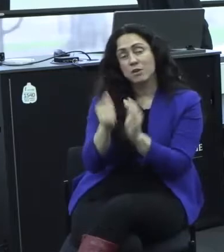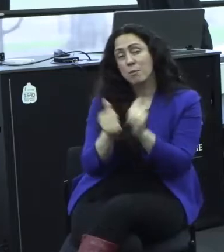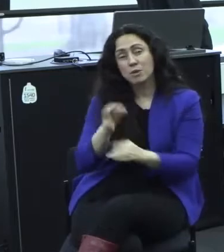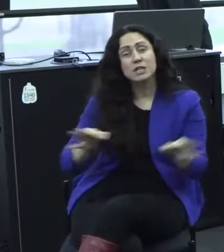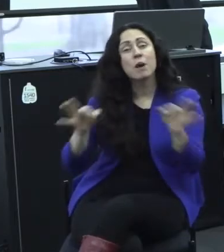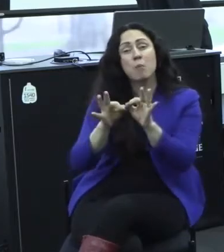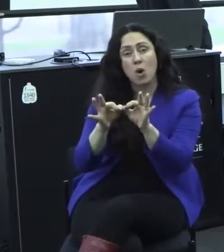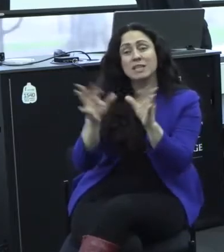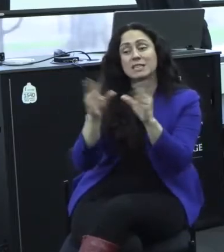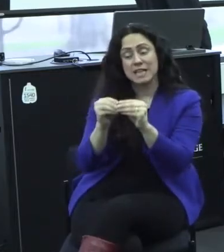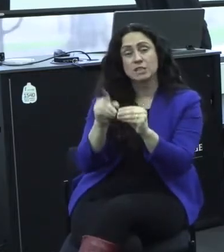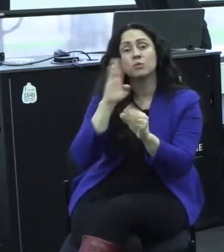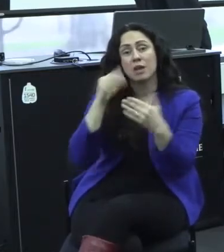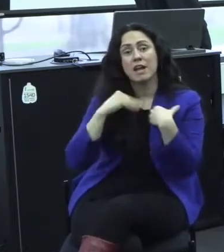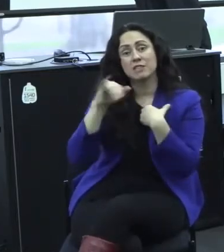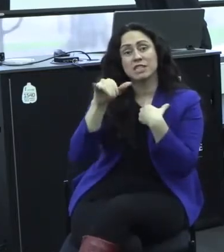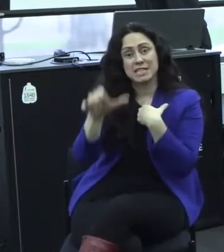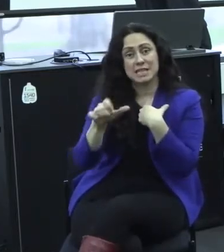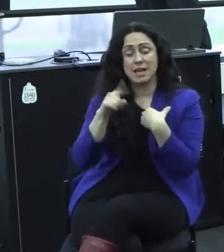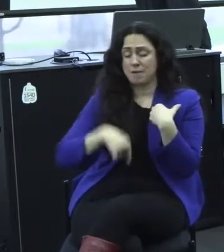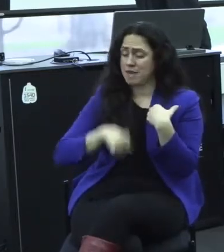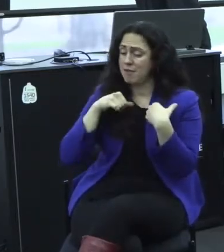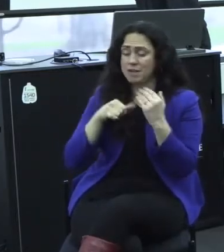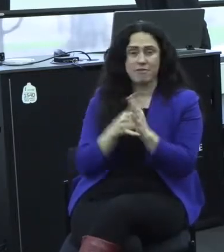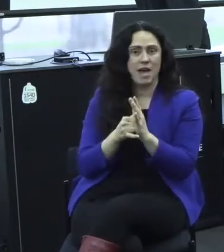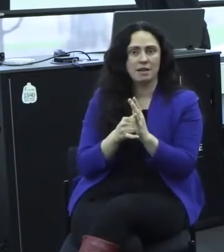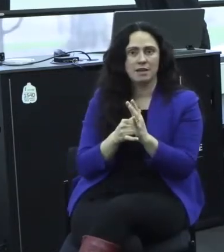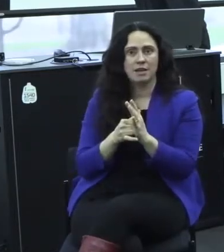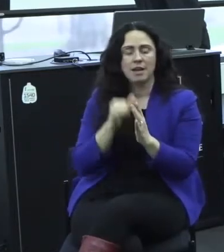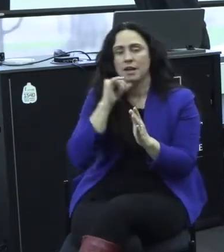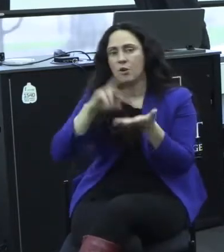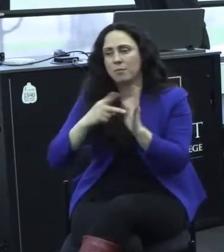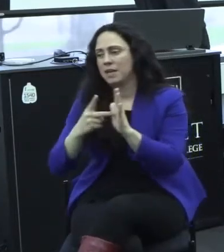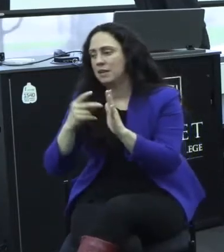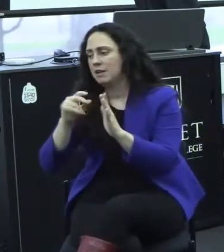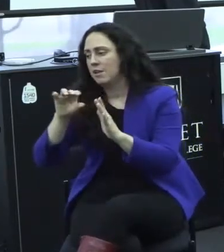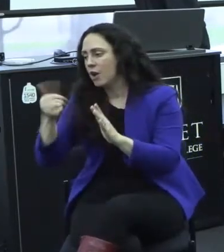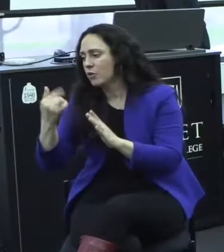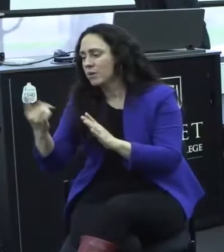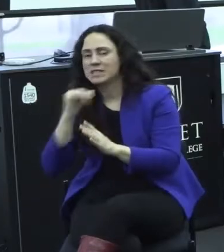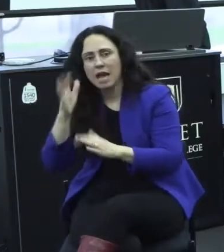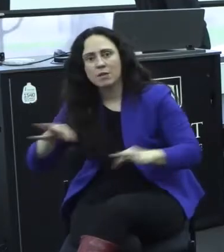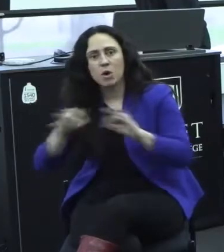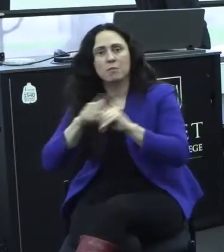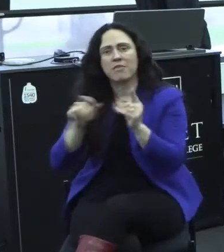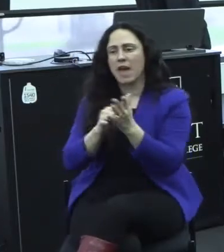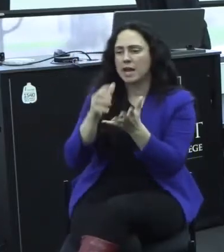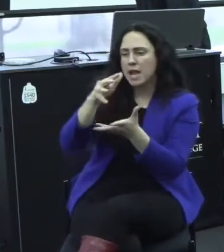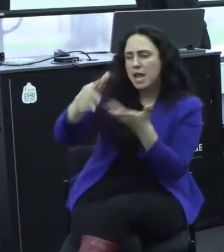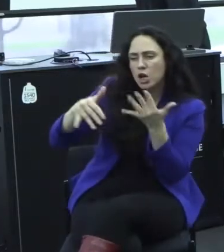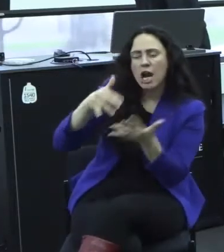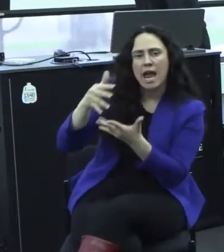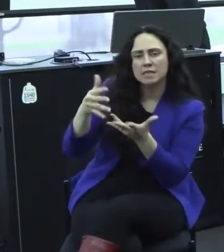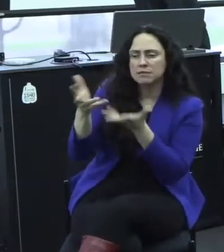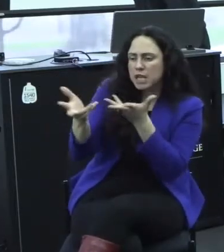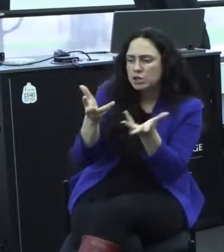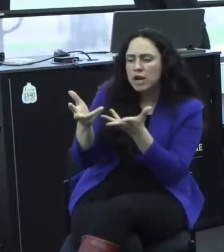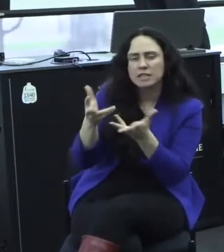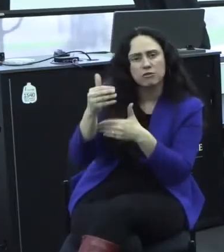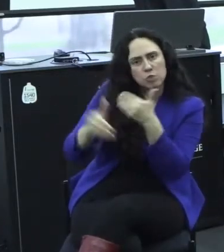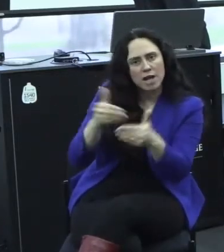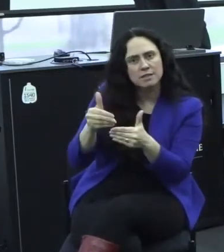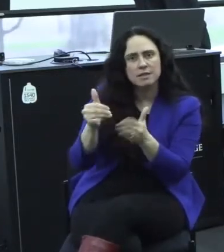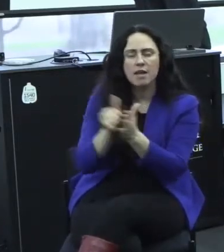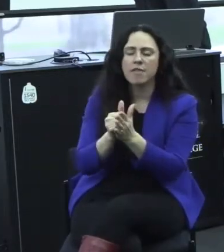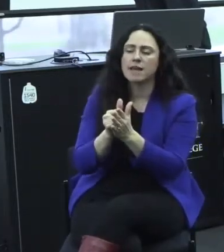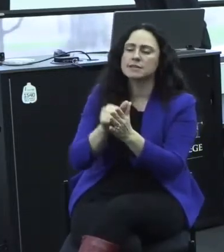pretty confident in saying, not that all the other ones aren't very, very important, but that interactive process is the key. It's the magic key to the kingdom,